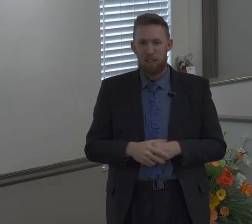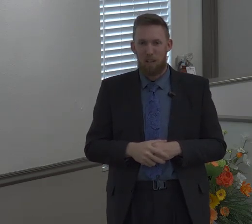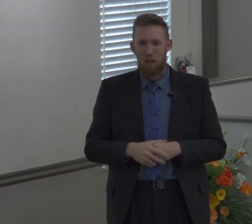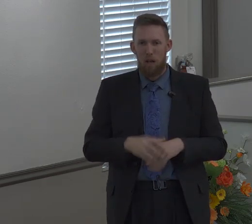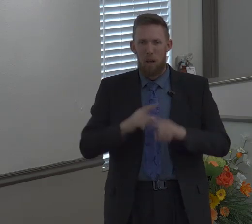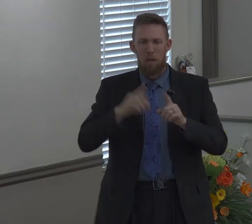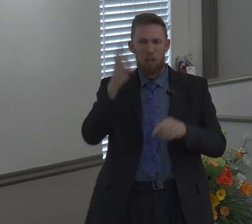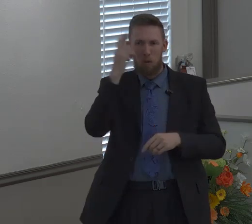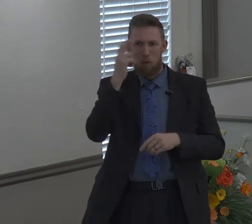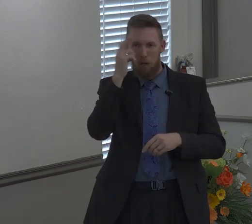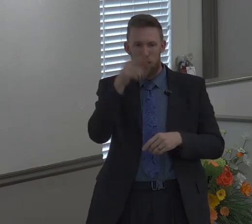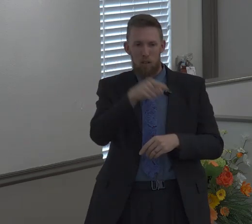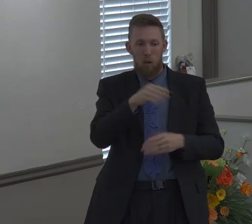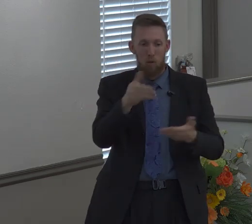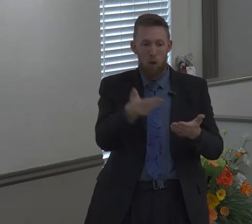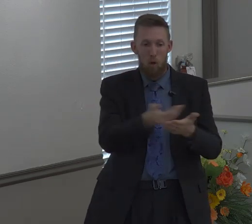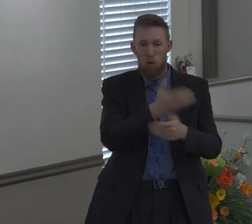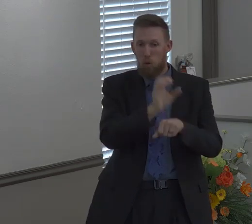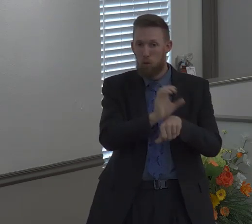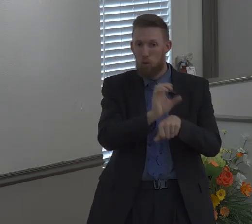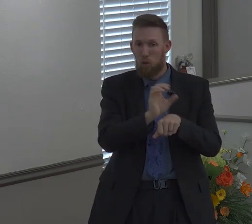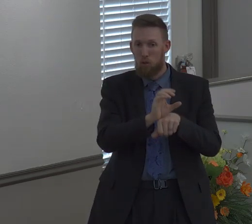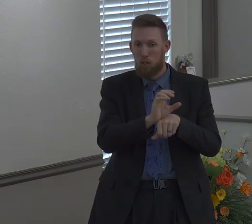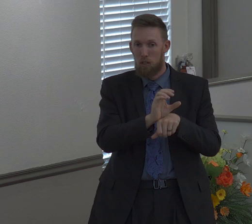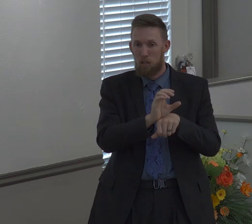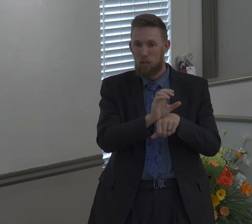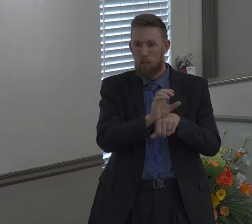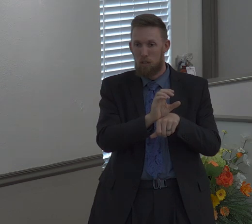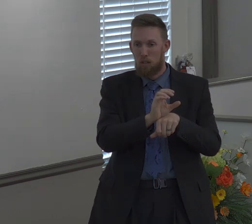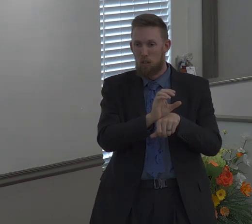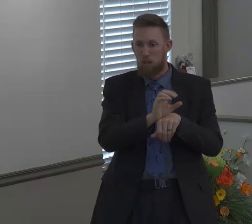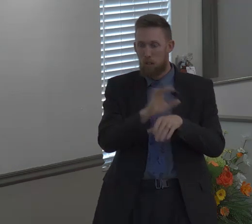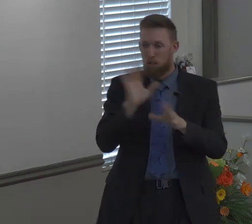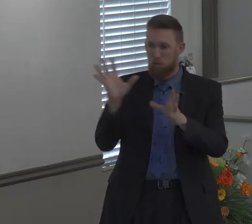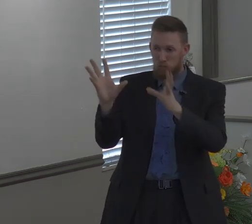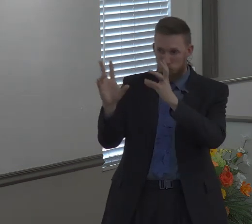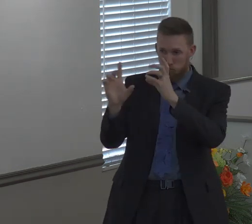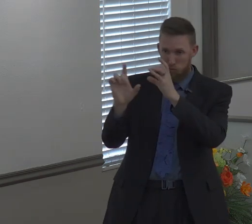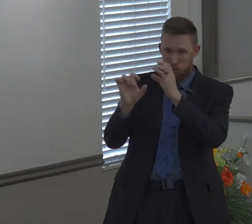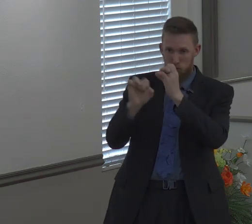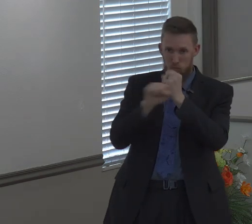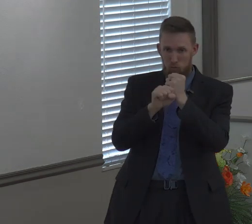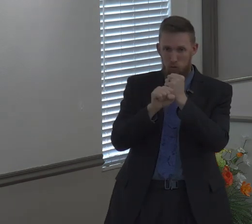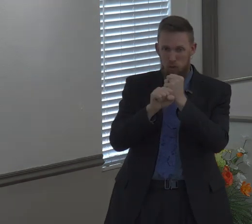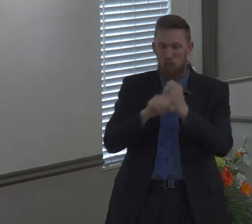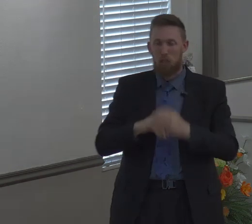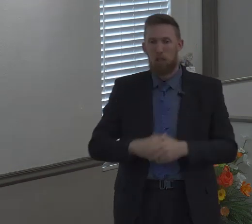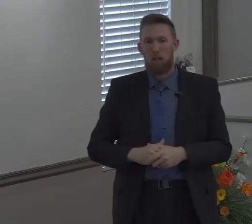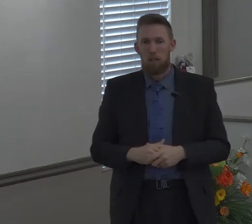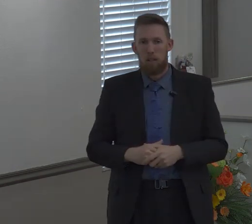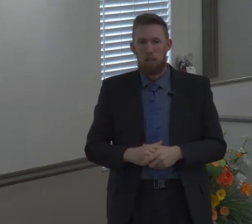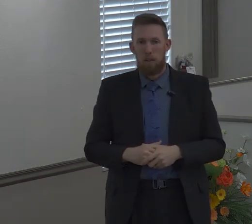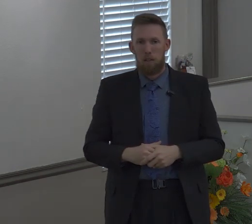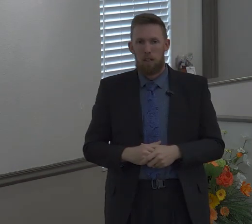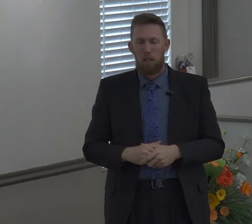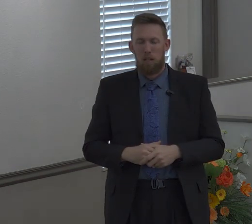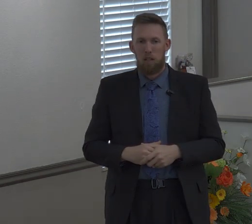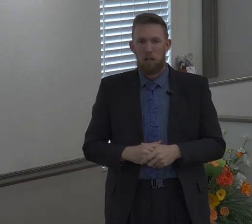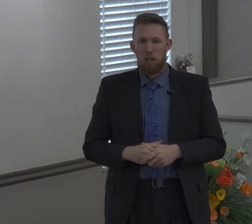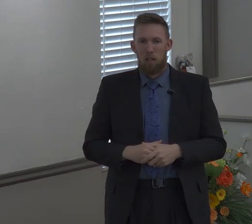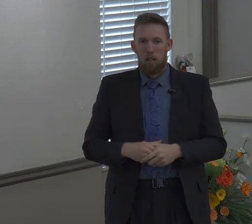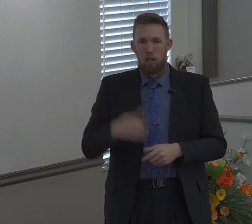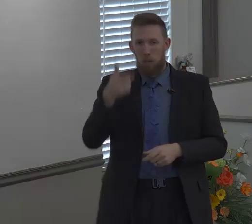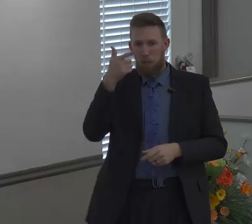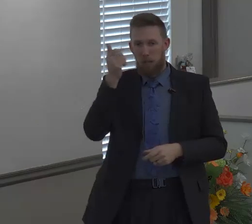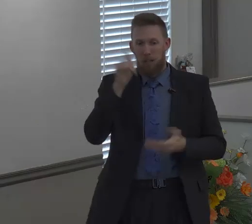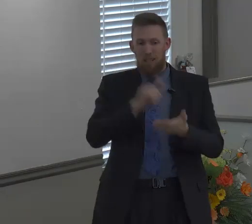the reason why those contemporary works are so appealing is because that's the